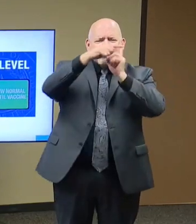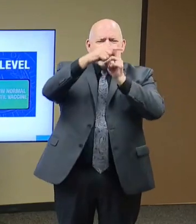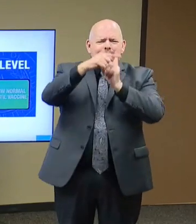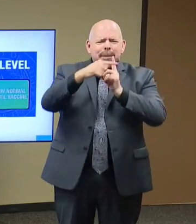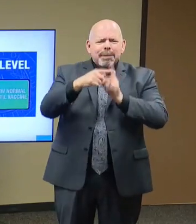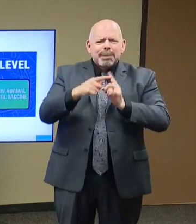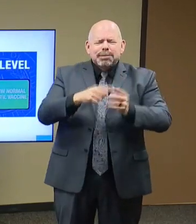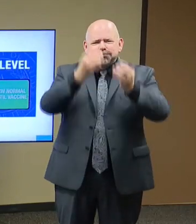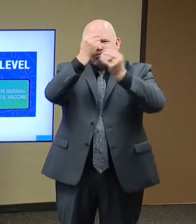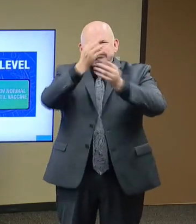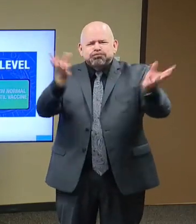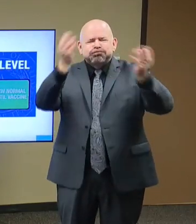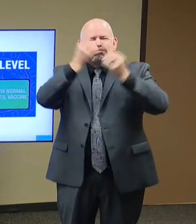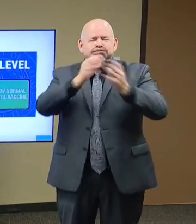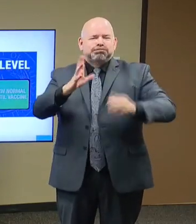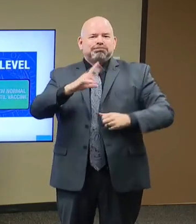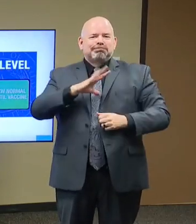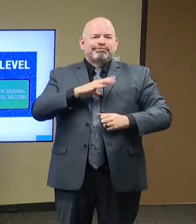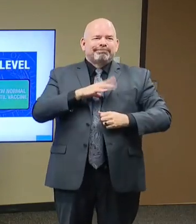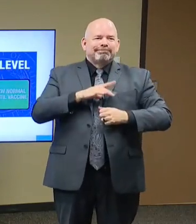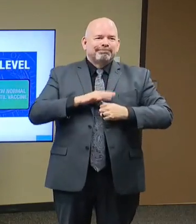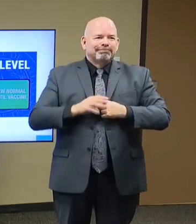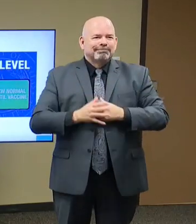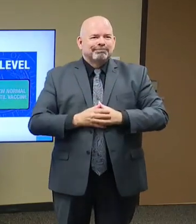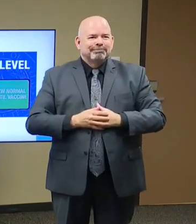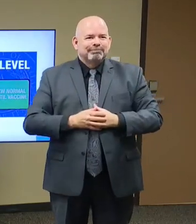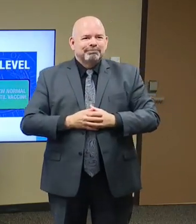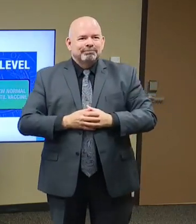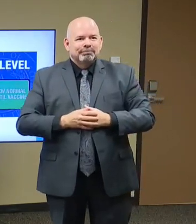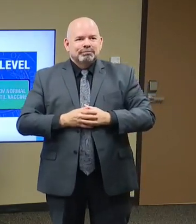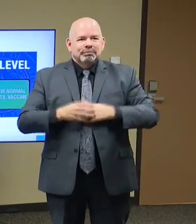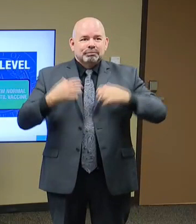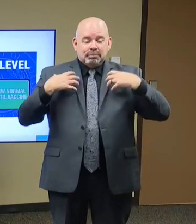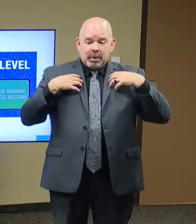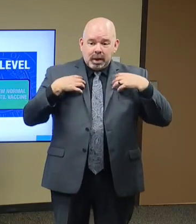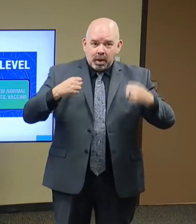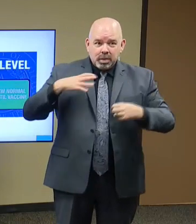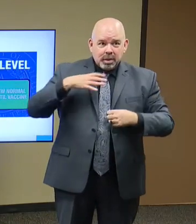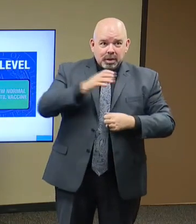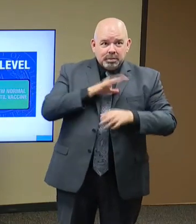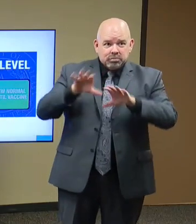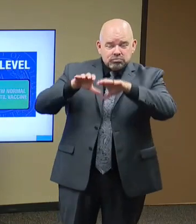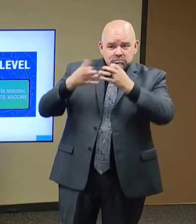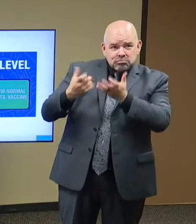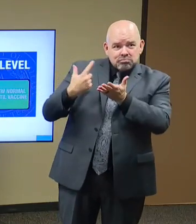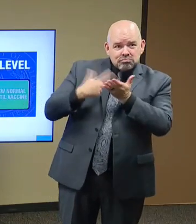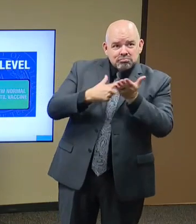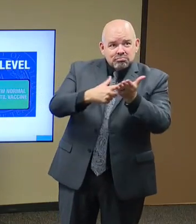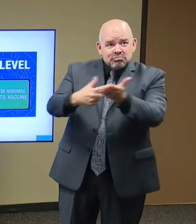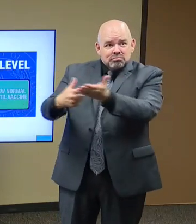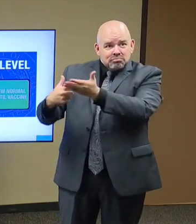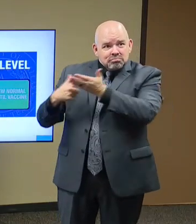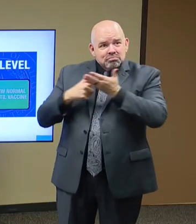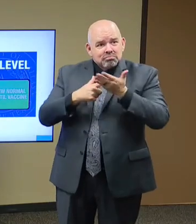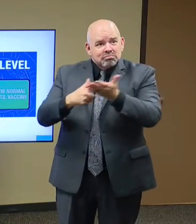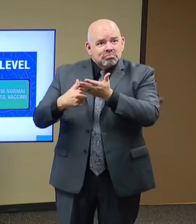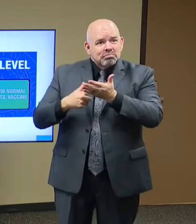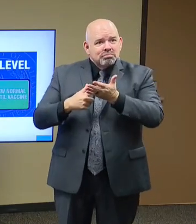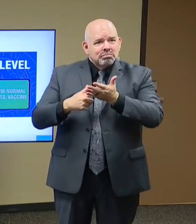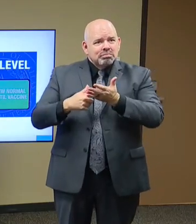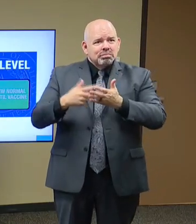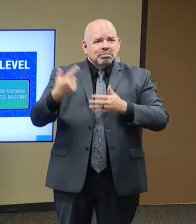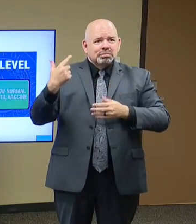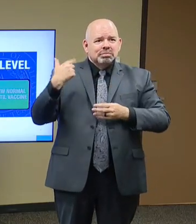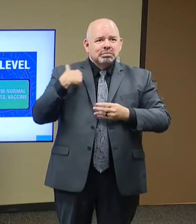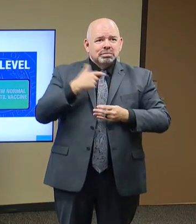Committee has been really, reviewing all the metrics. We've been showing them at all of these press events. We're providing